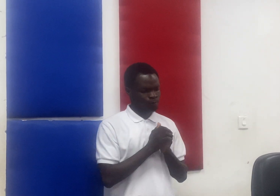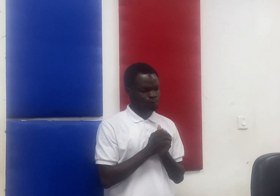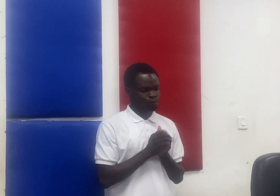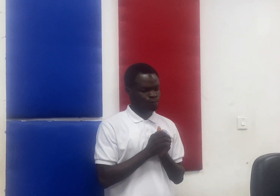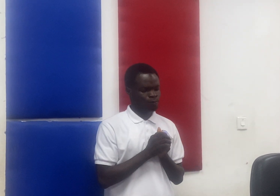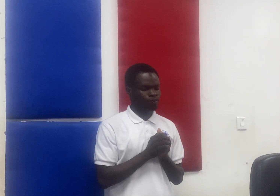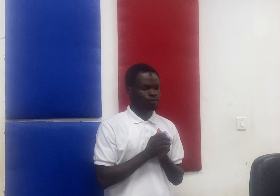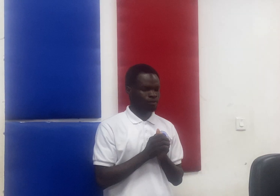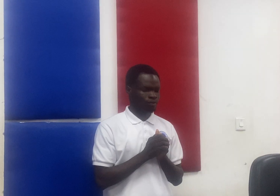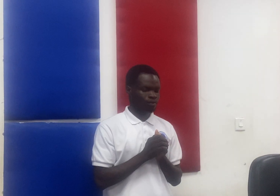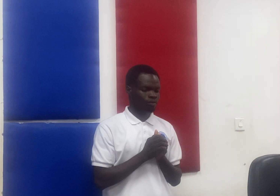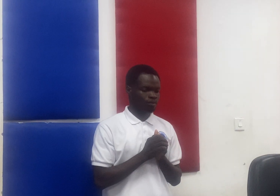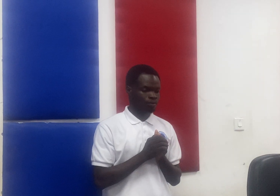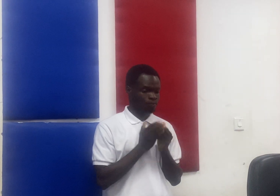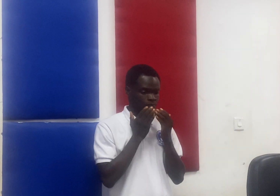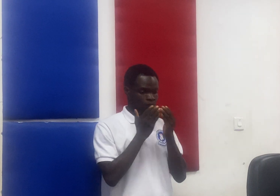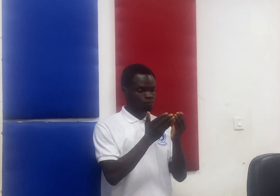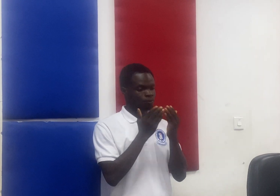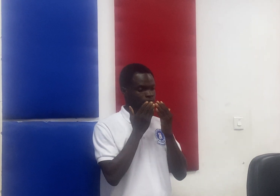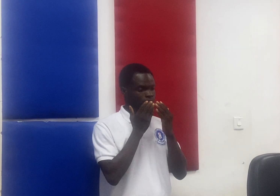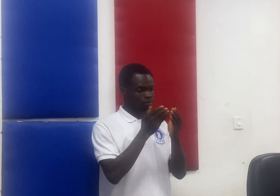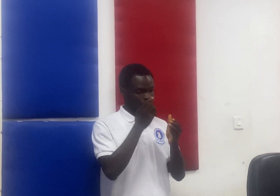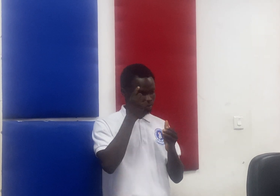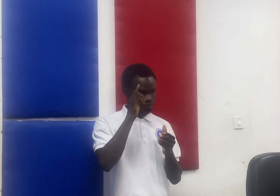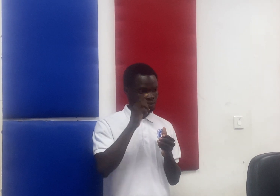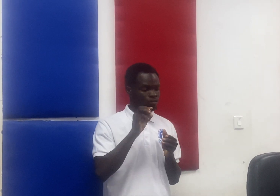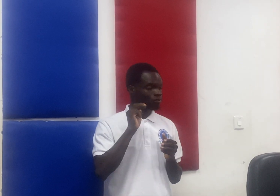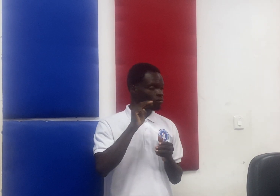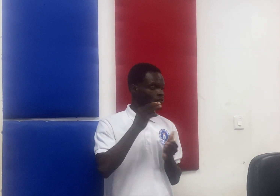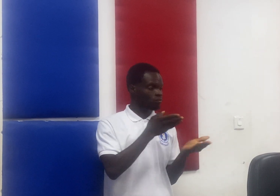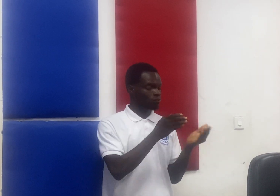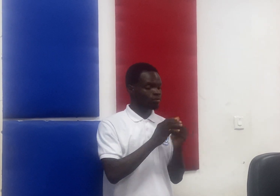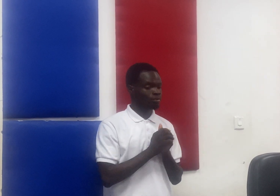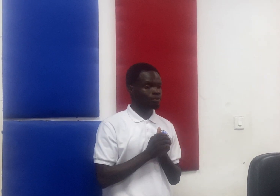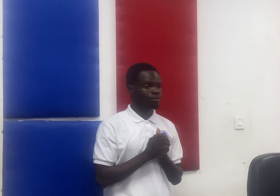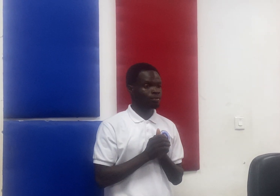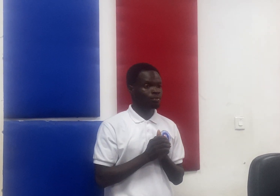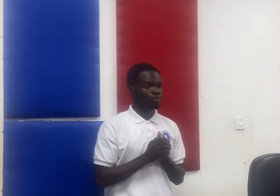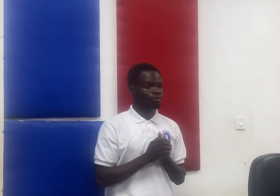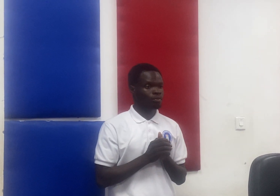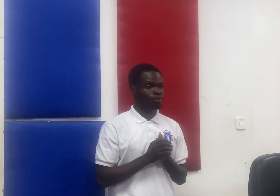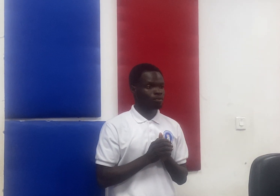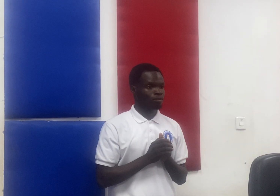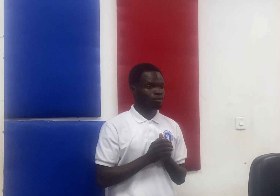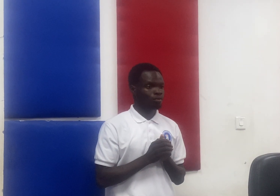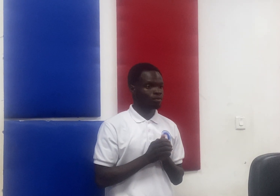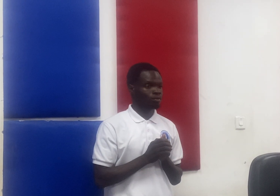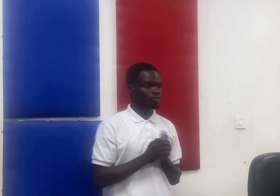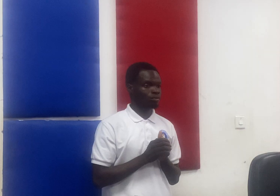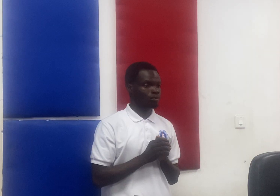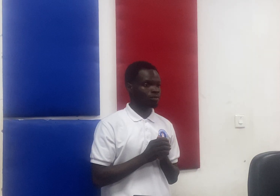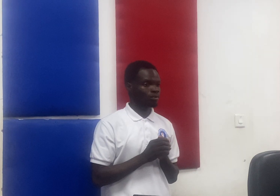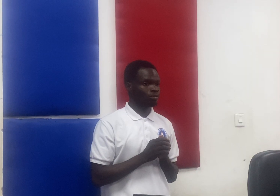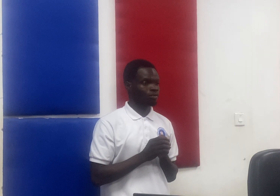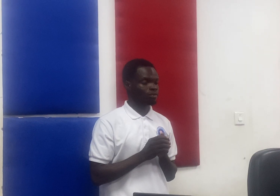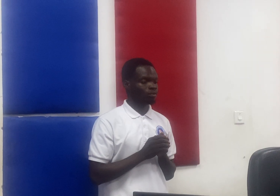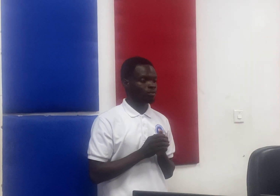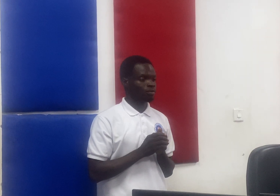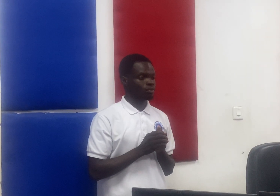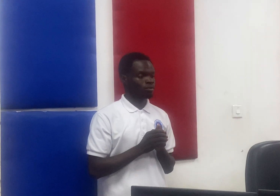Okay. Thank you so much. I know, yes, they are listening and they'll do as you say, they'll actively advocate